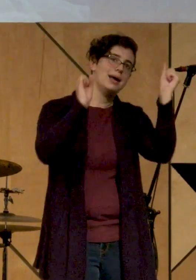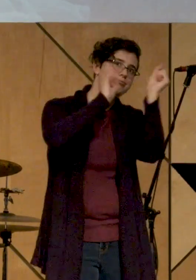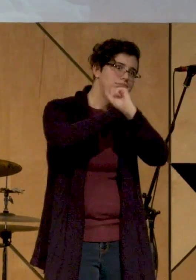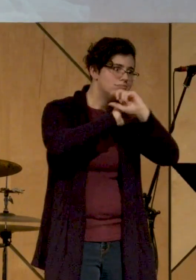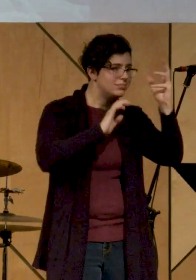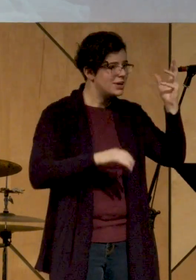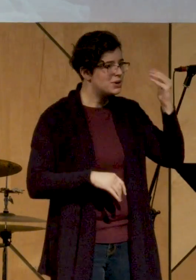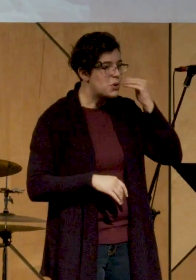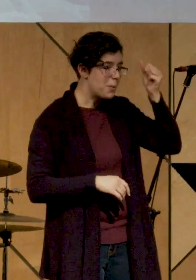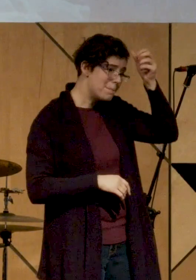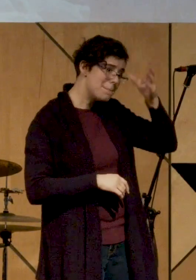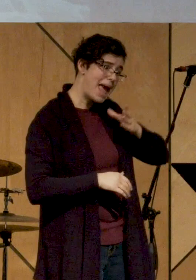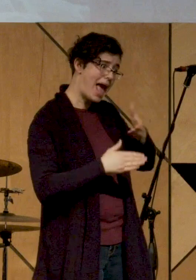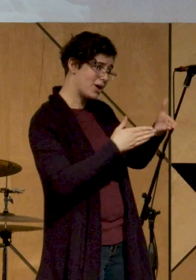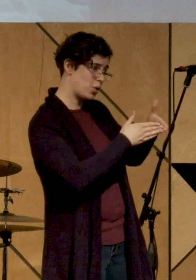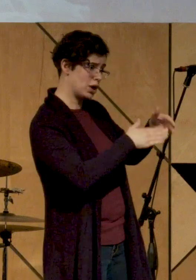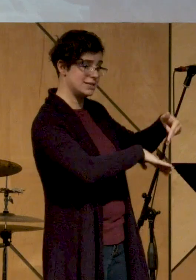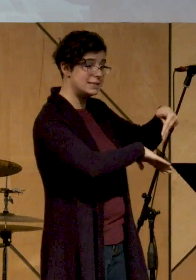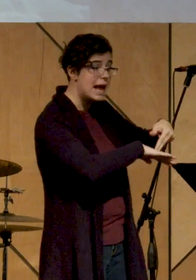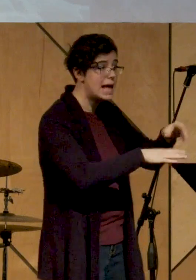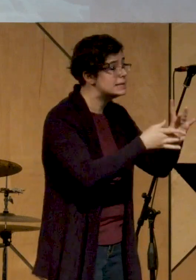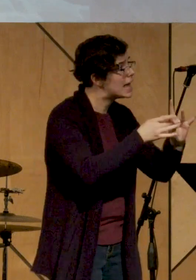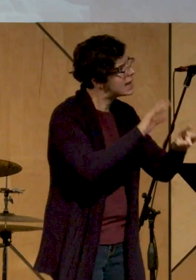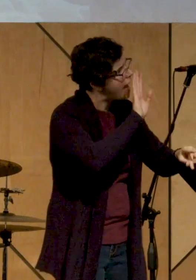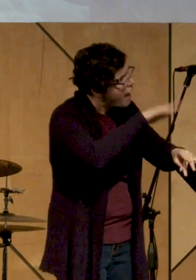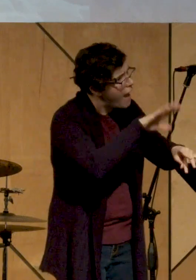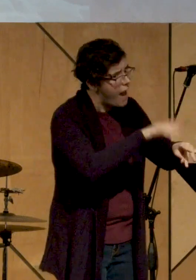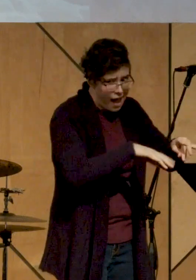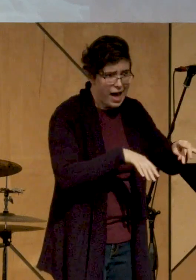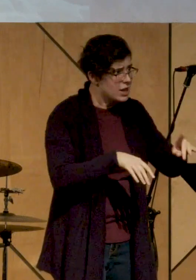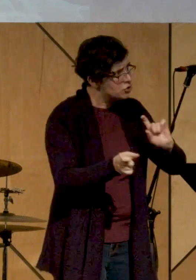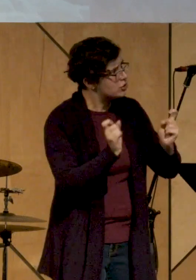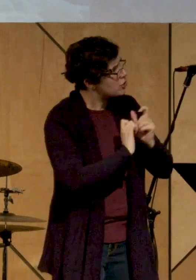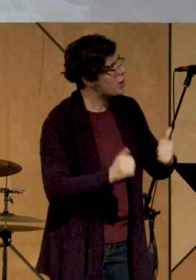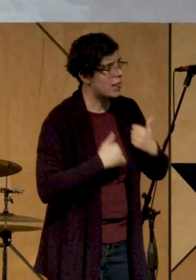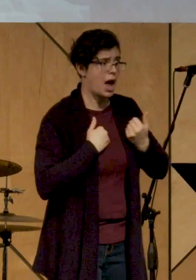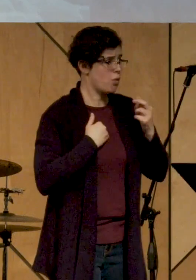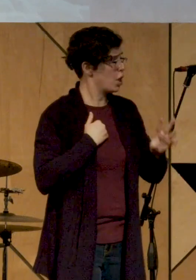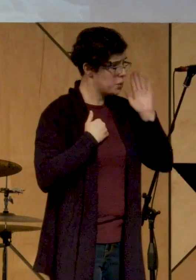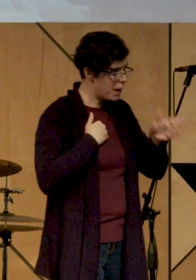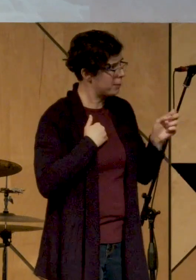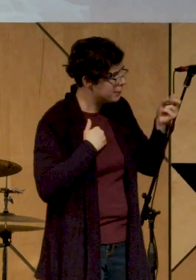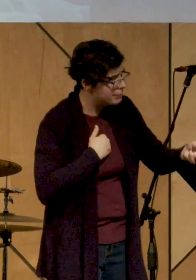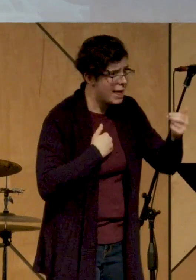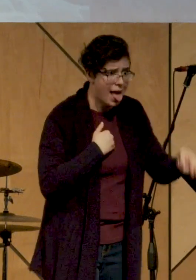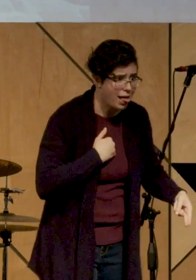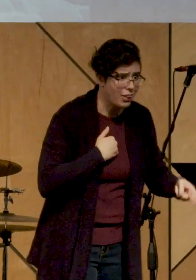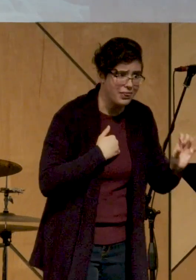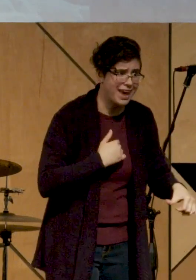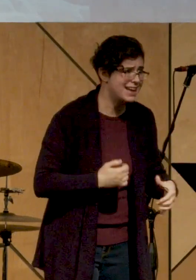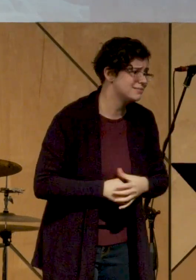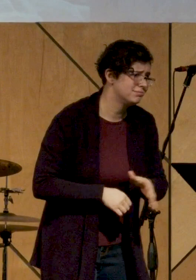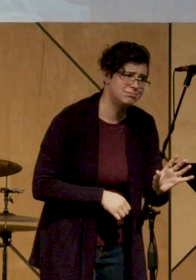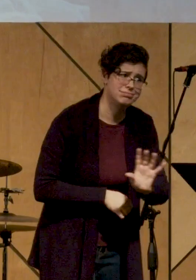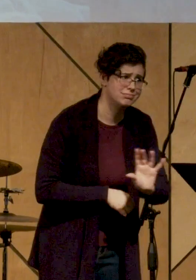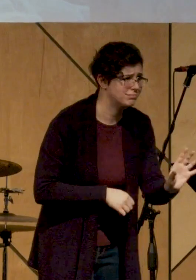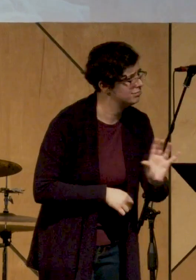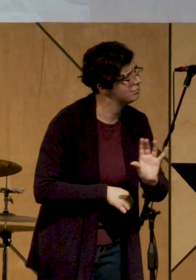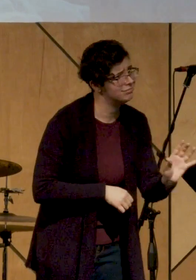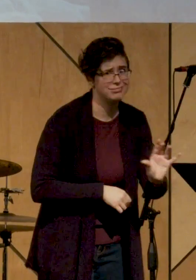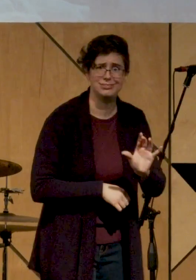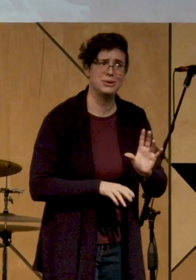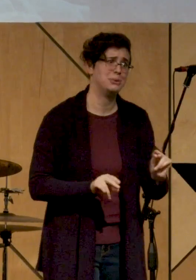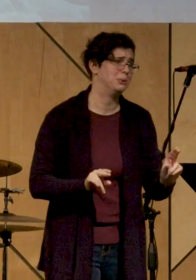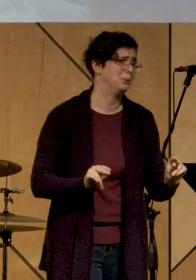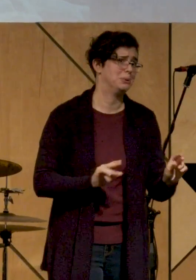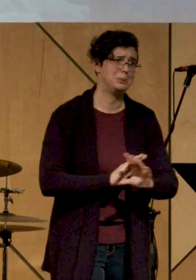megaphone shouting, "Turn or burn! Get sanctified or get chicken fried," right? Like, they got the megaphone and say all